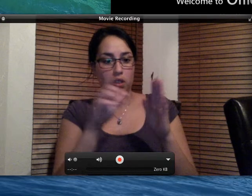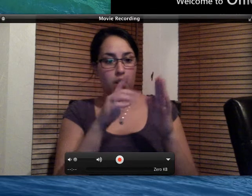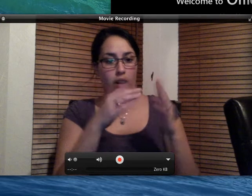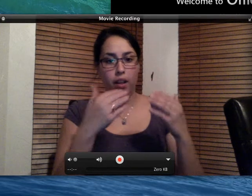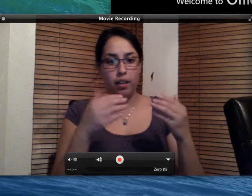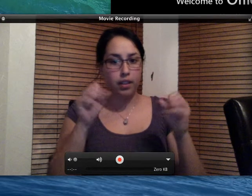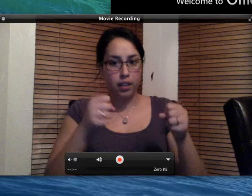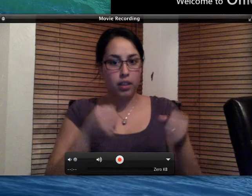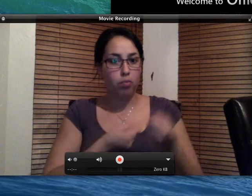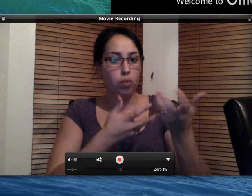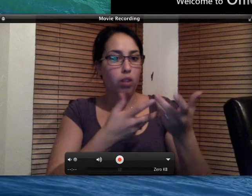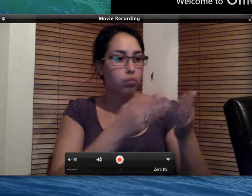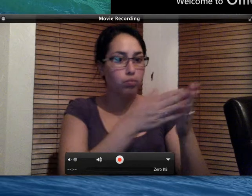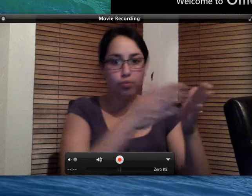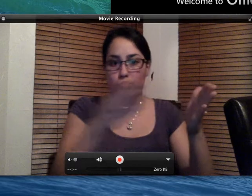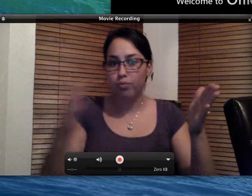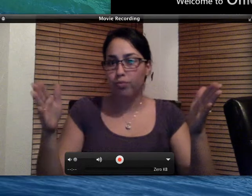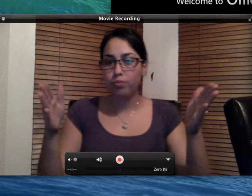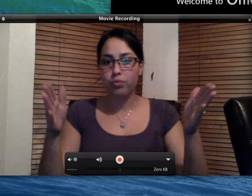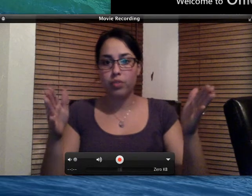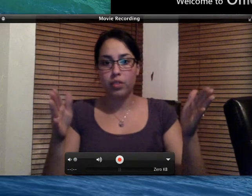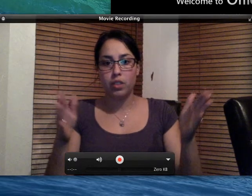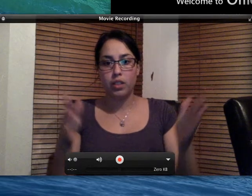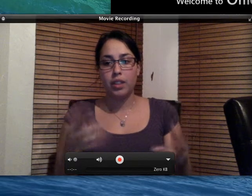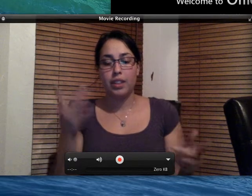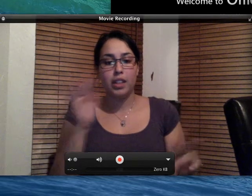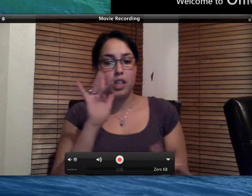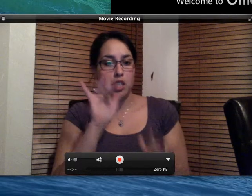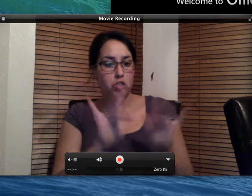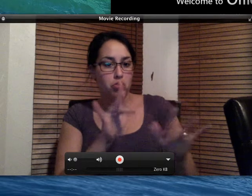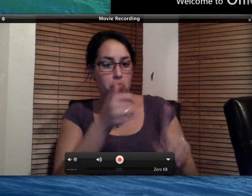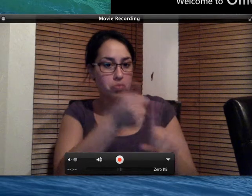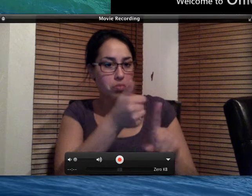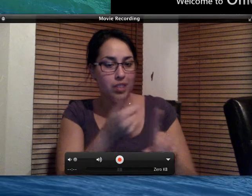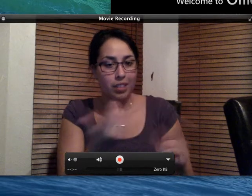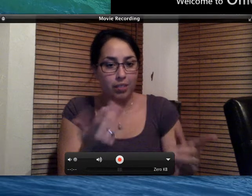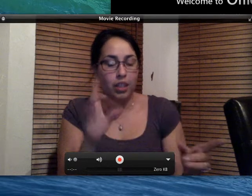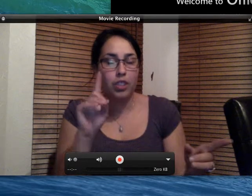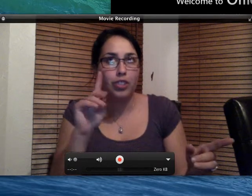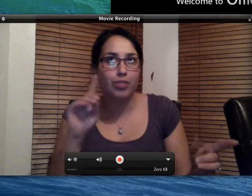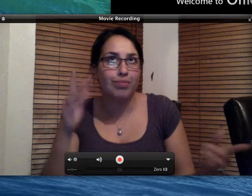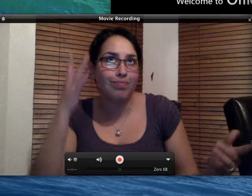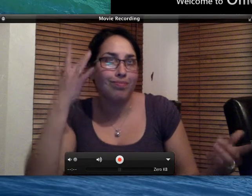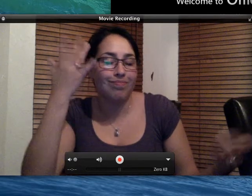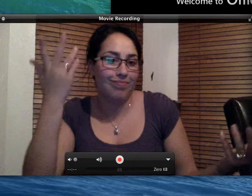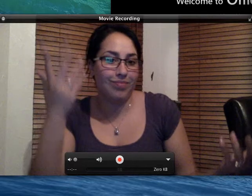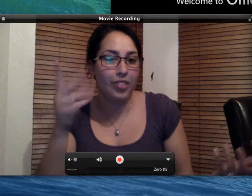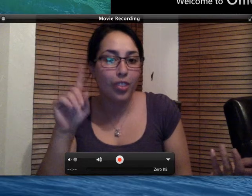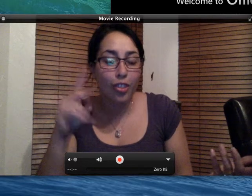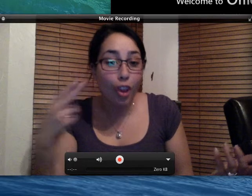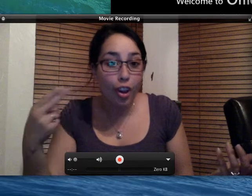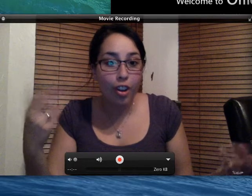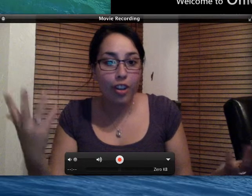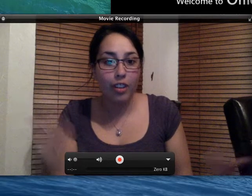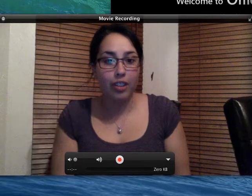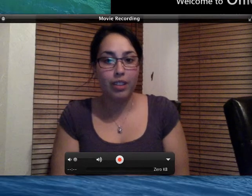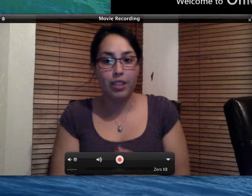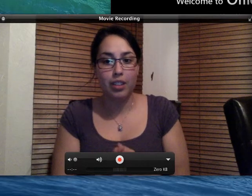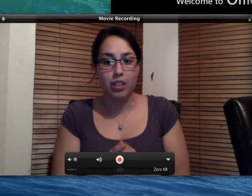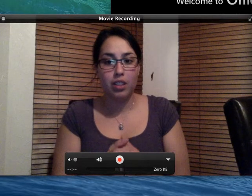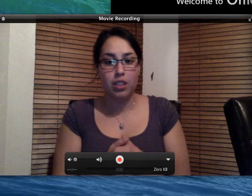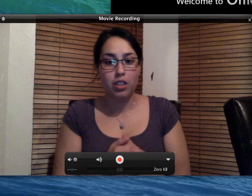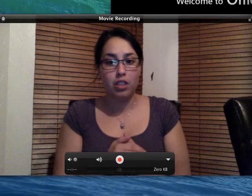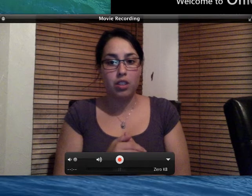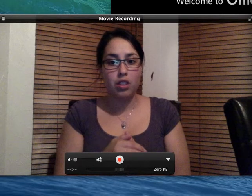input. Genital stimulation, duh. But also, Kinsey interviewed a woman who could be